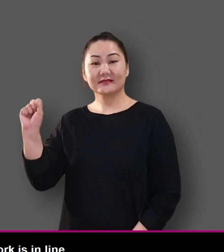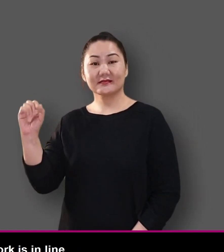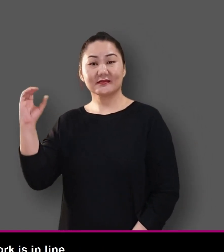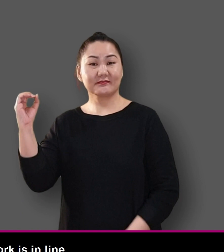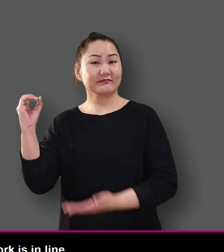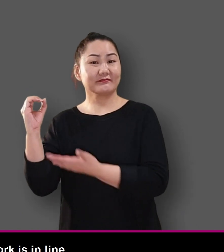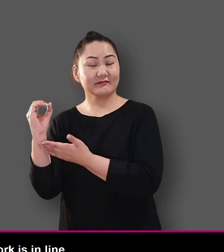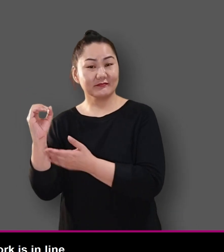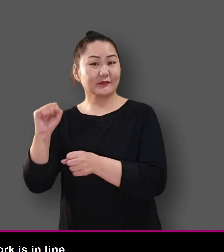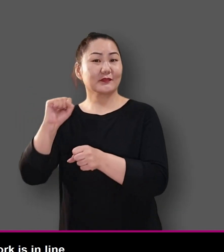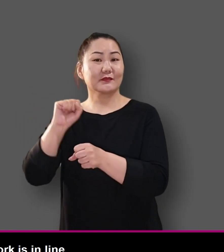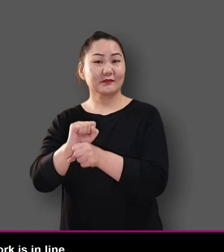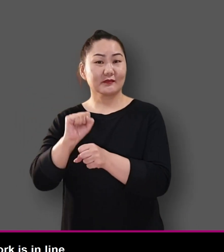Our work is in line